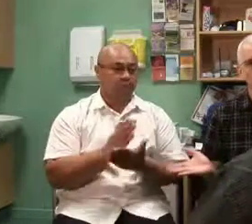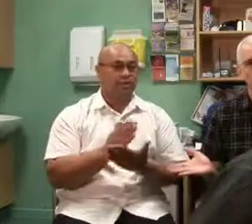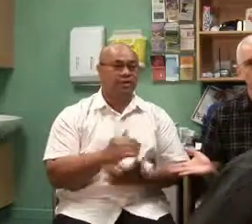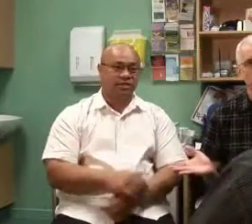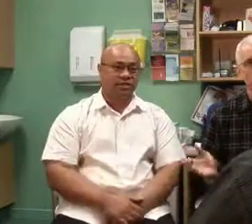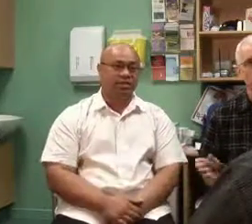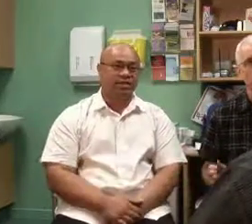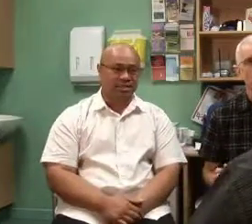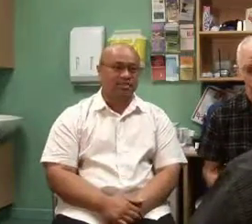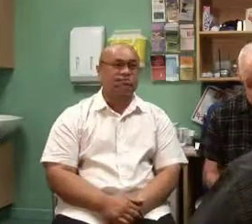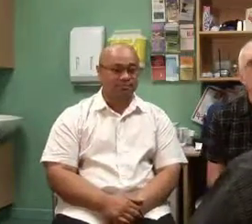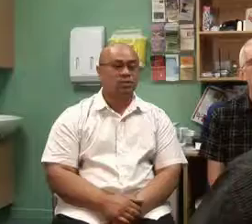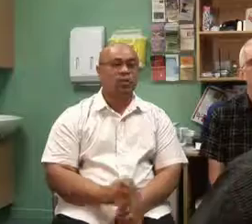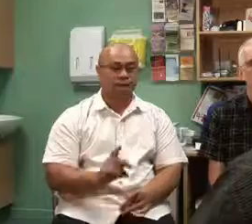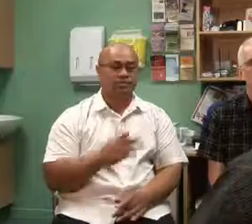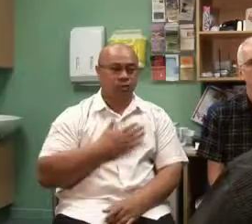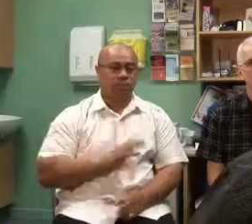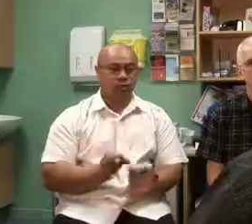Would you like this gentleman? I'll need the interpreter, yes.